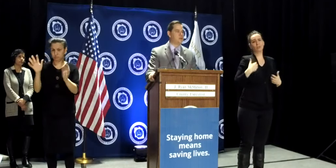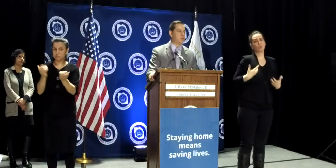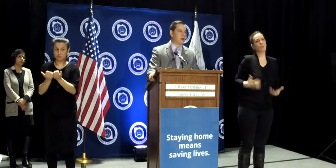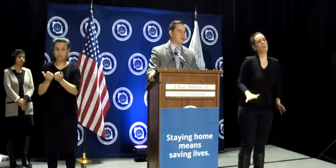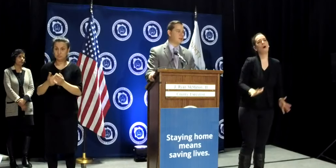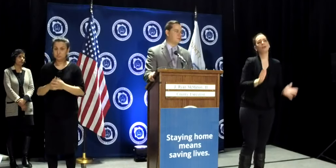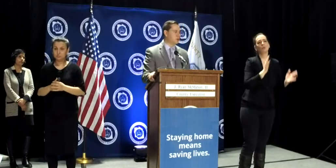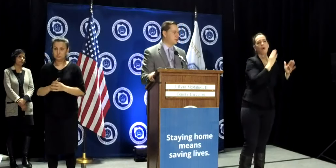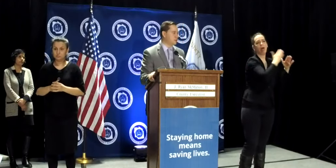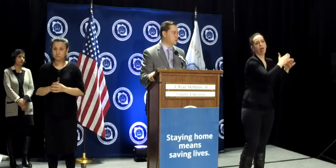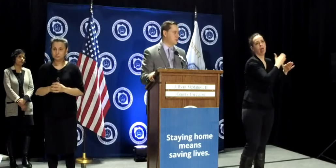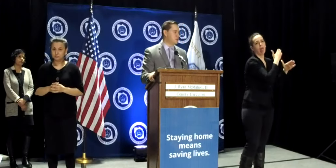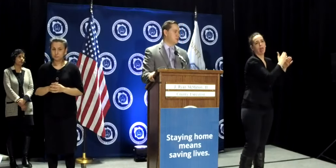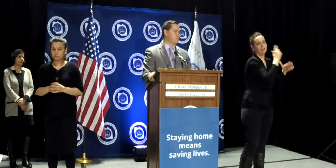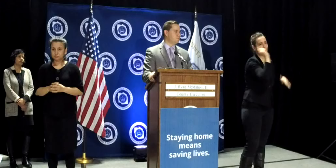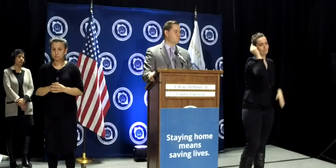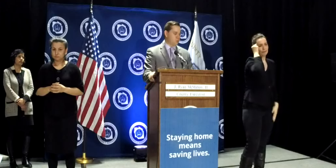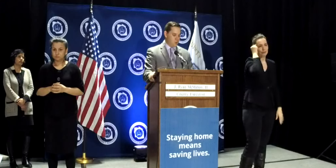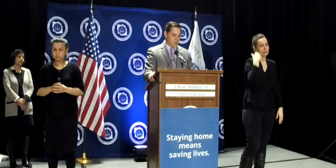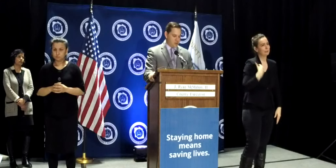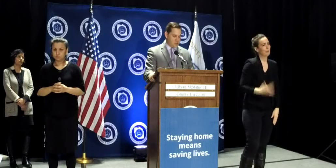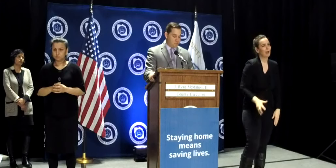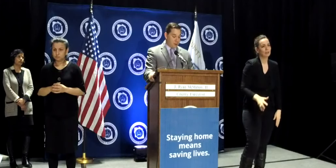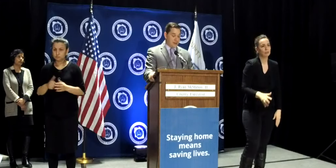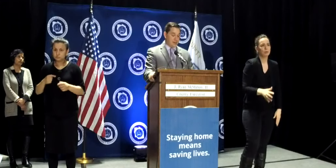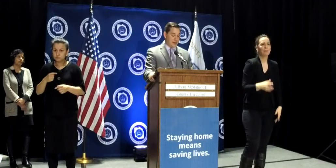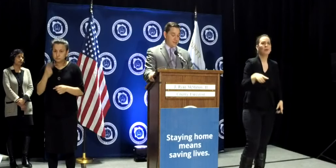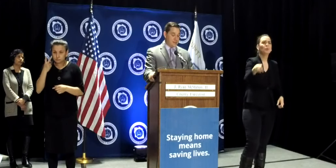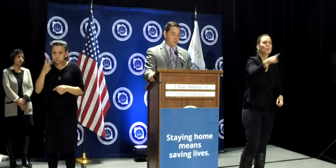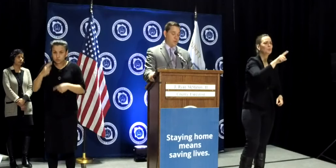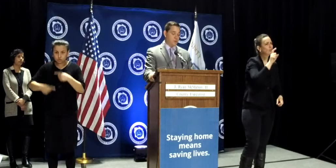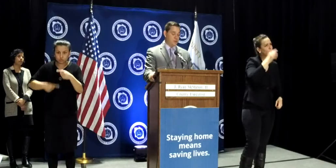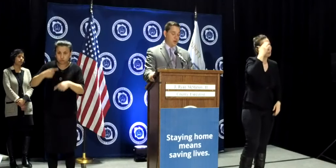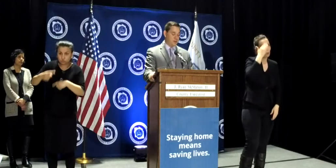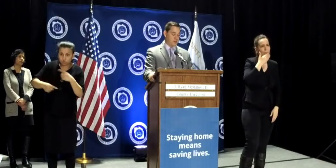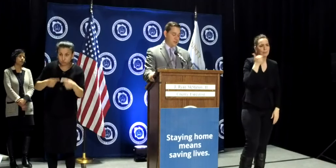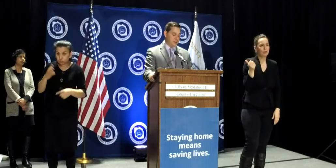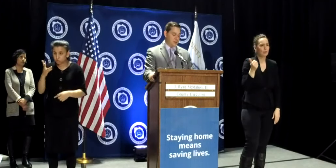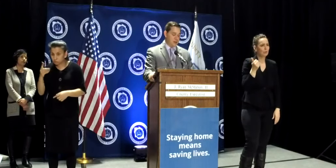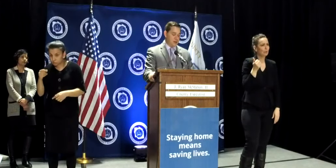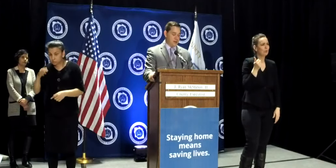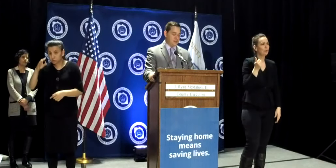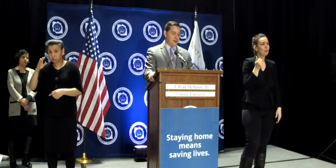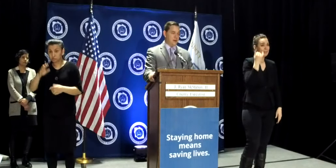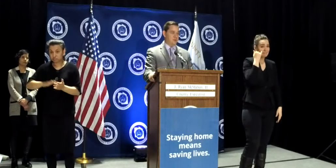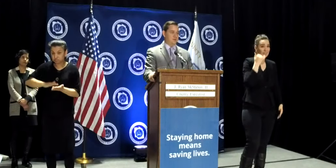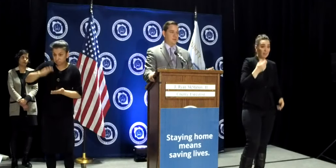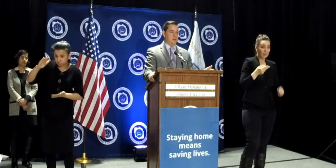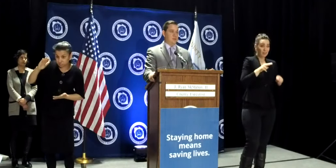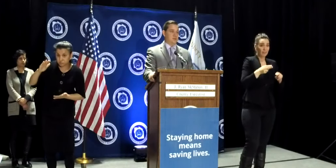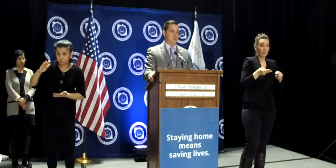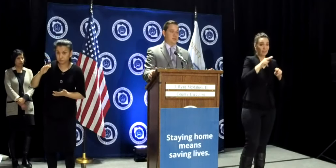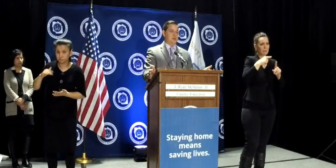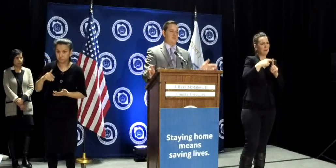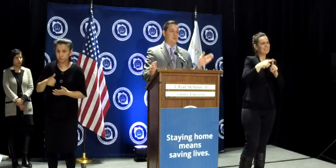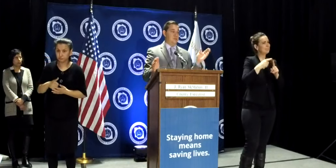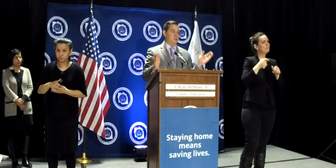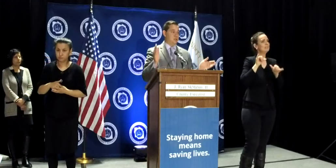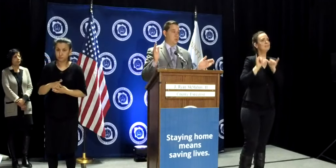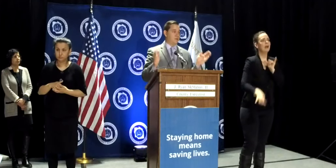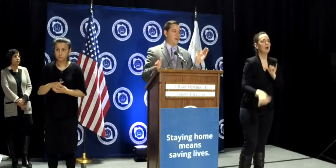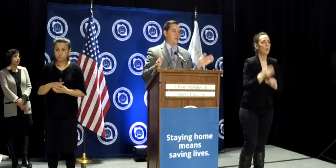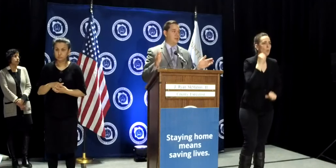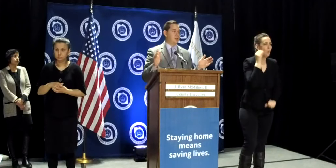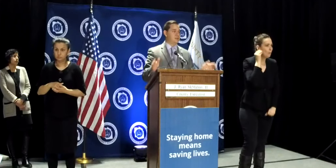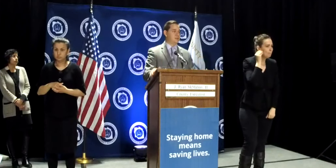really, Chris, but I think if we continue to see a spike in cases, or if we started to see, instead of between 15